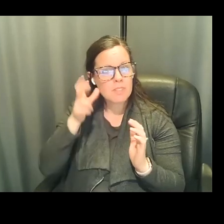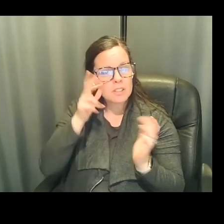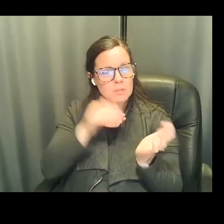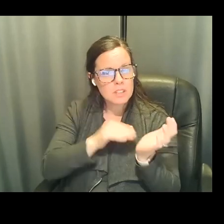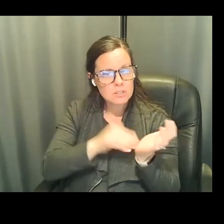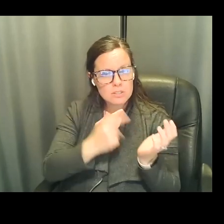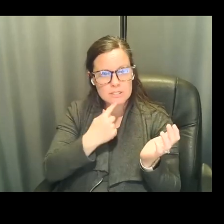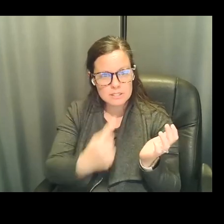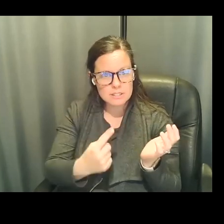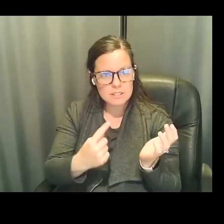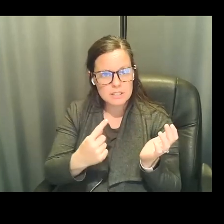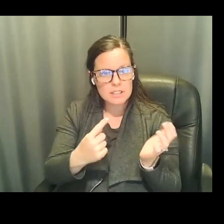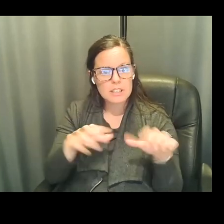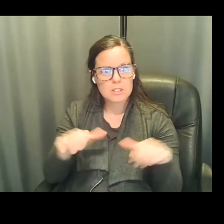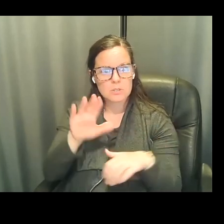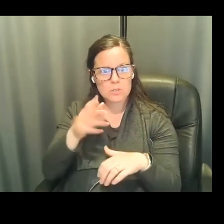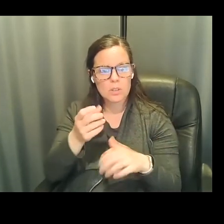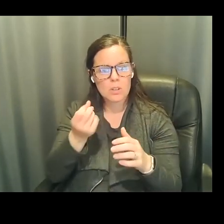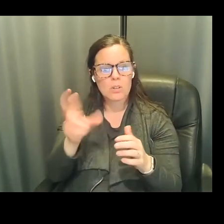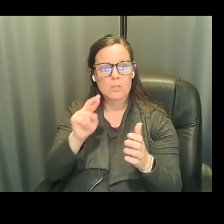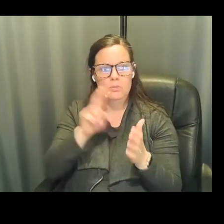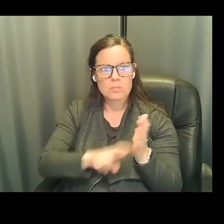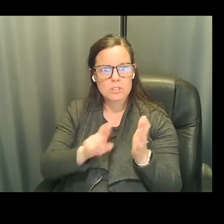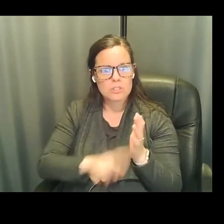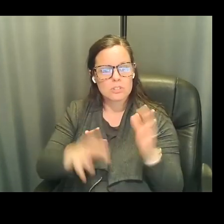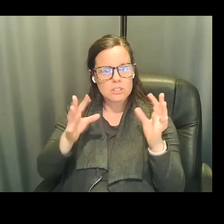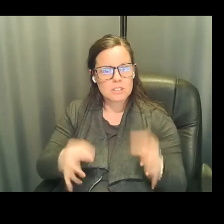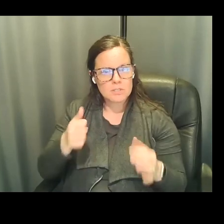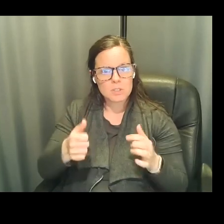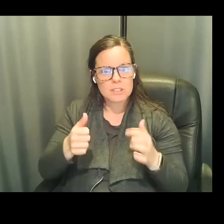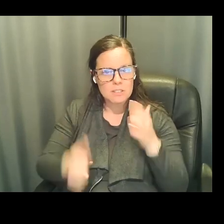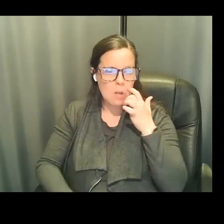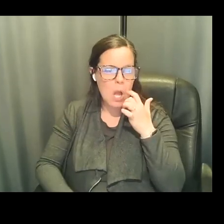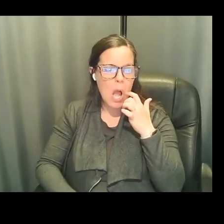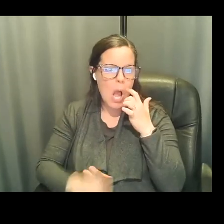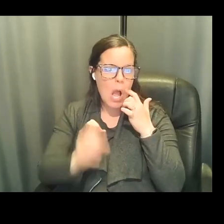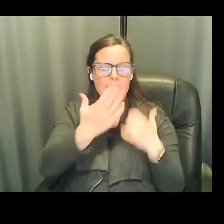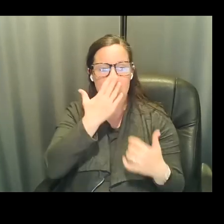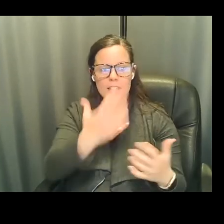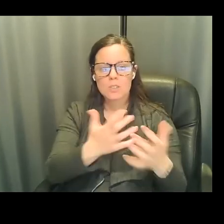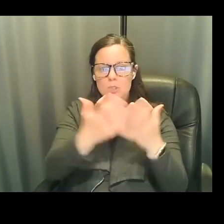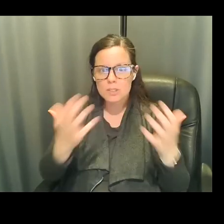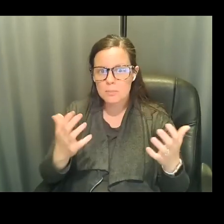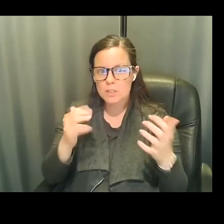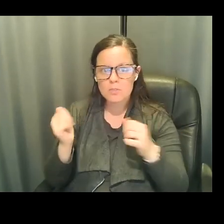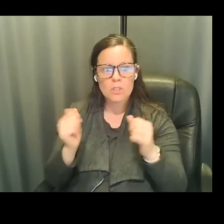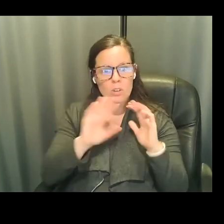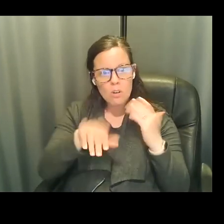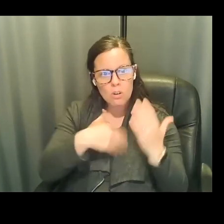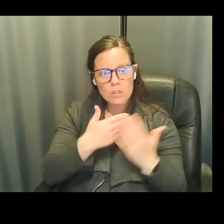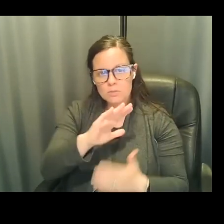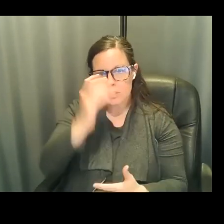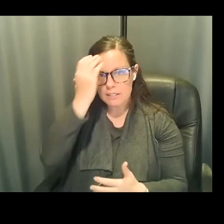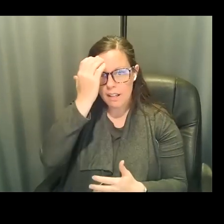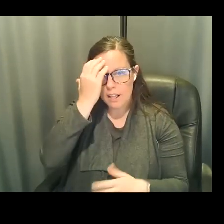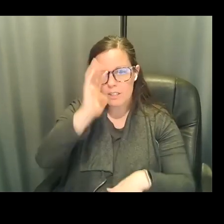also do your own research and then decide for yourself. Thank you so much for all of your knowledge and your time. I